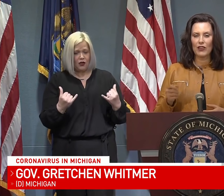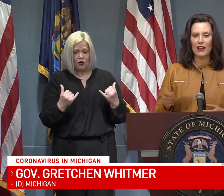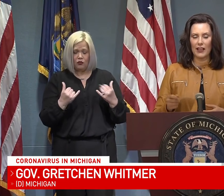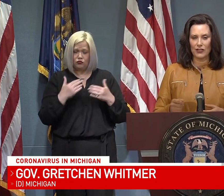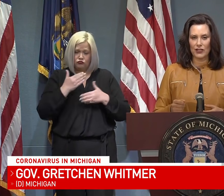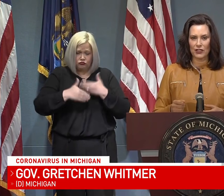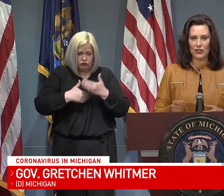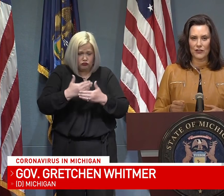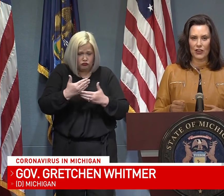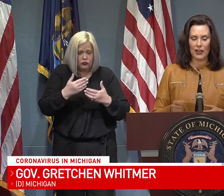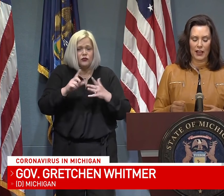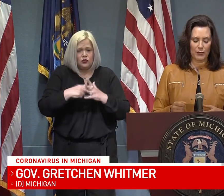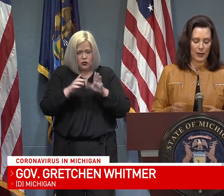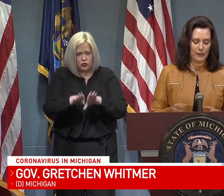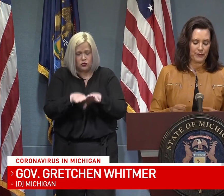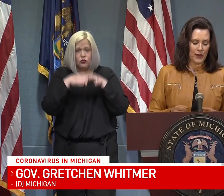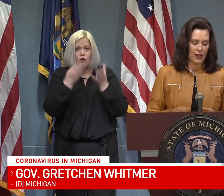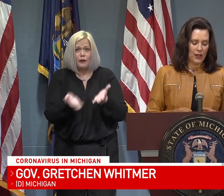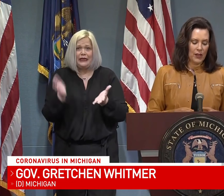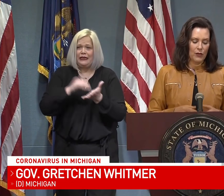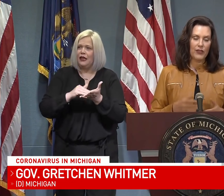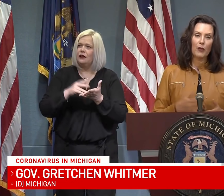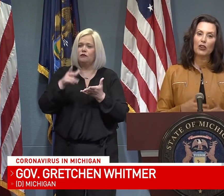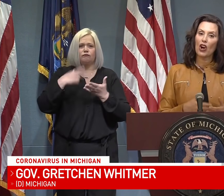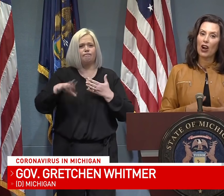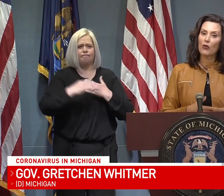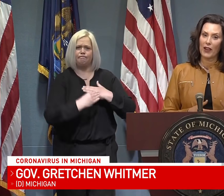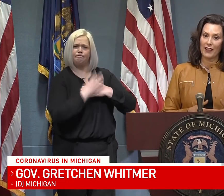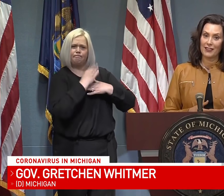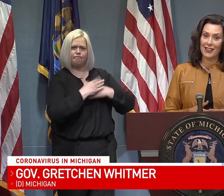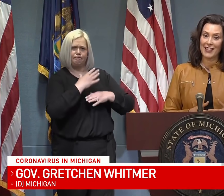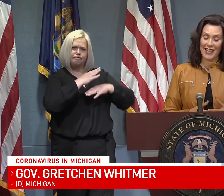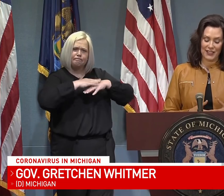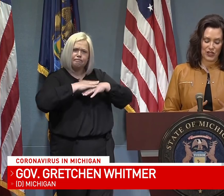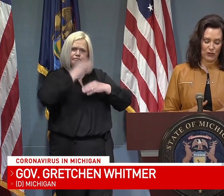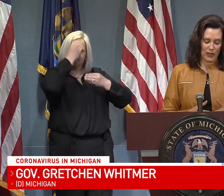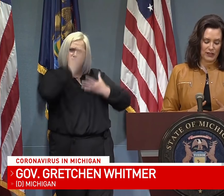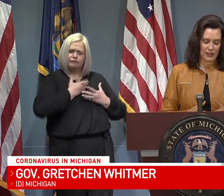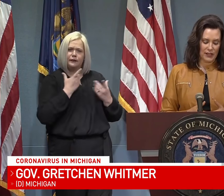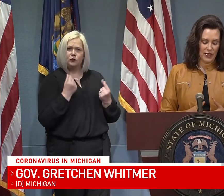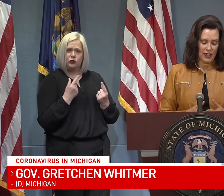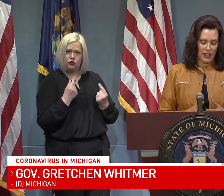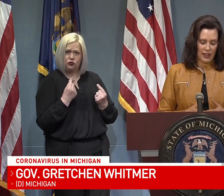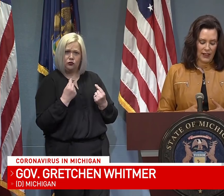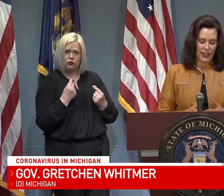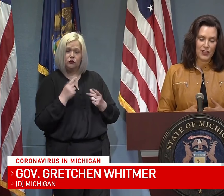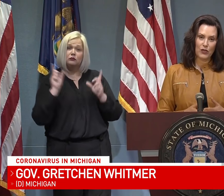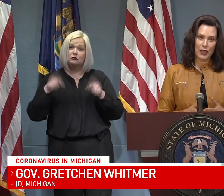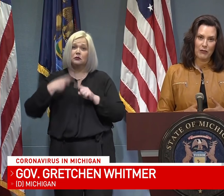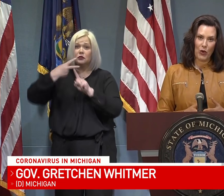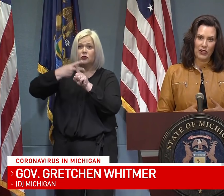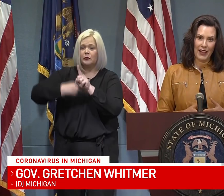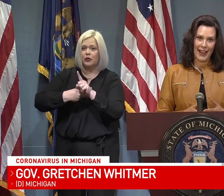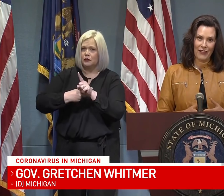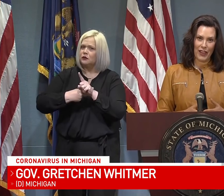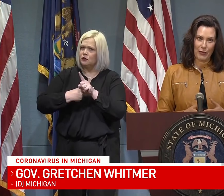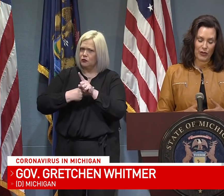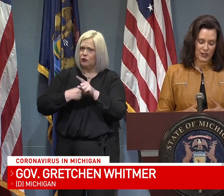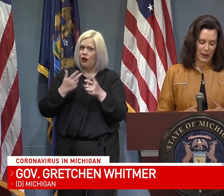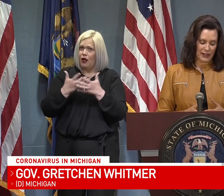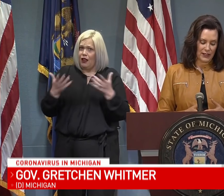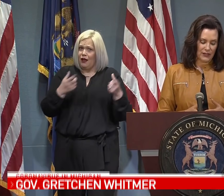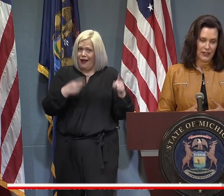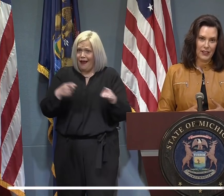start to re-engage sectors of our economy. We've come a long way in the last 2 months. I think it's really important to have